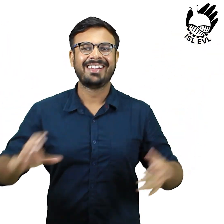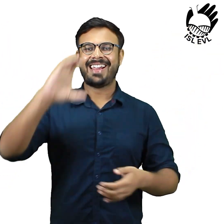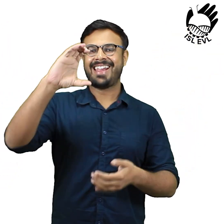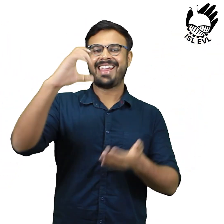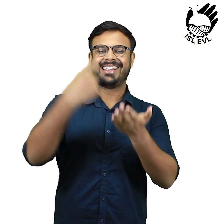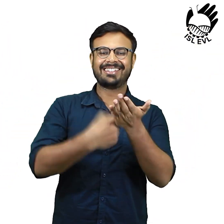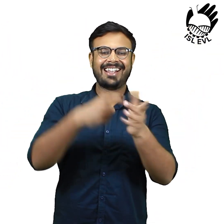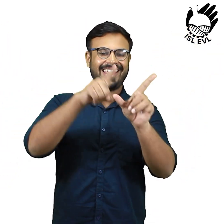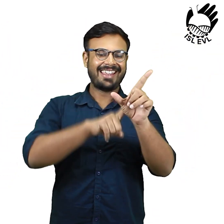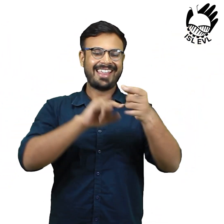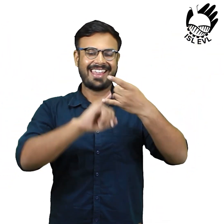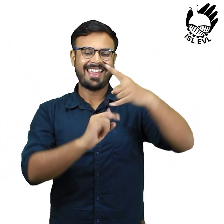Crystallization video part 1.